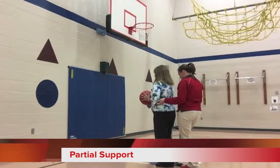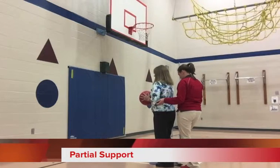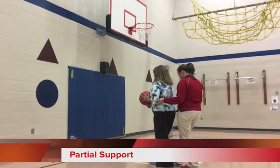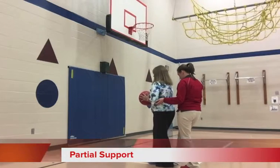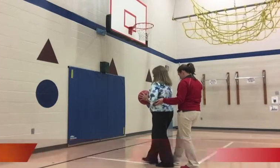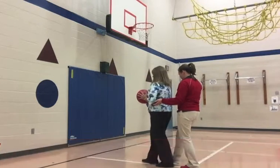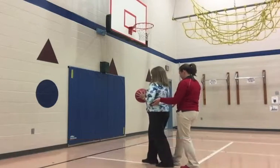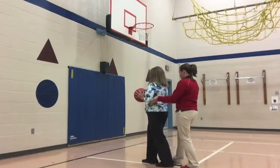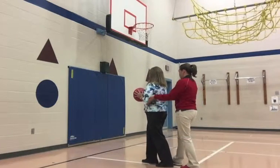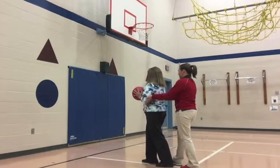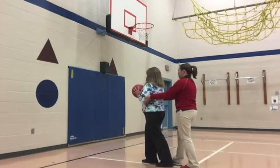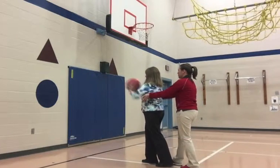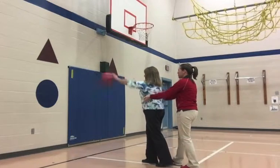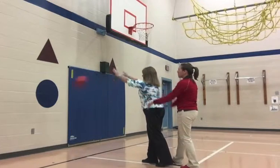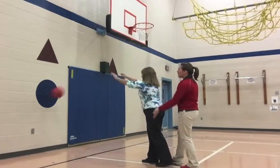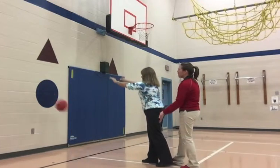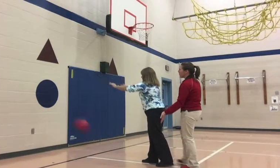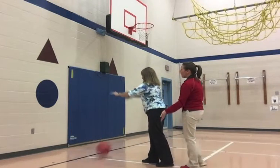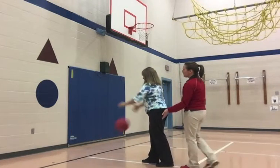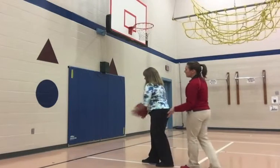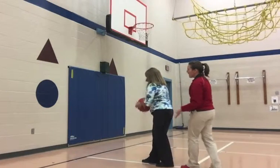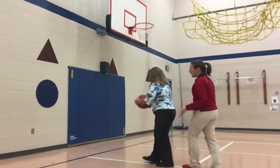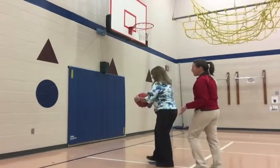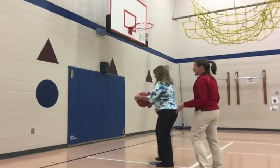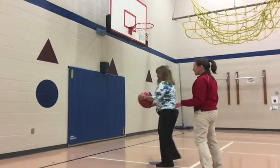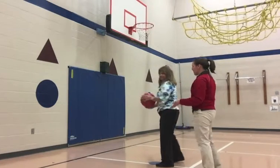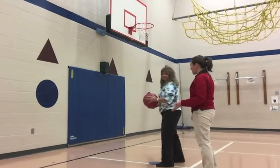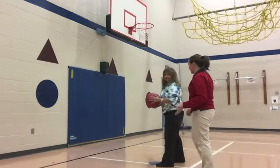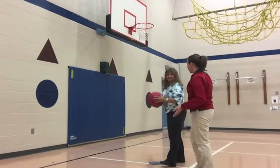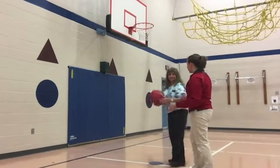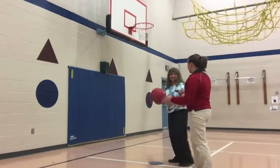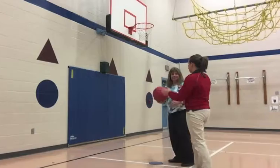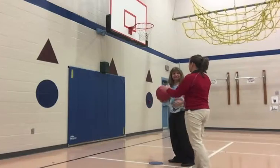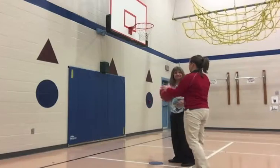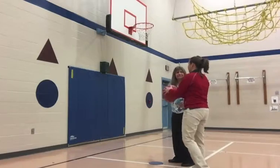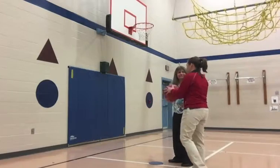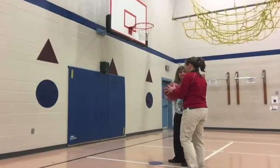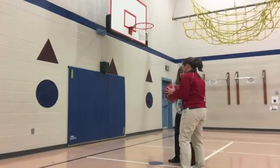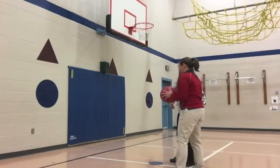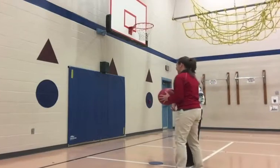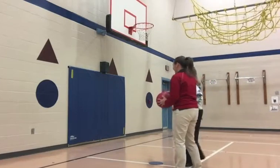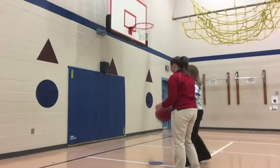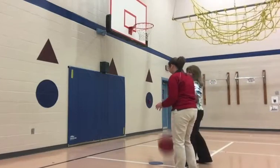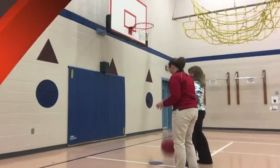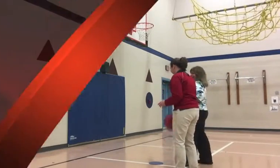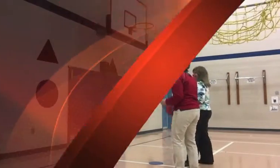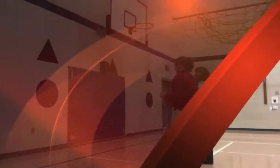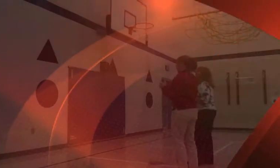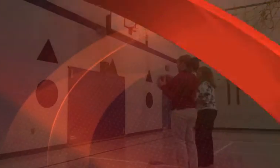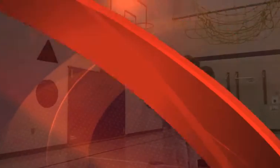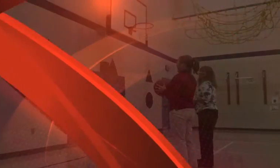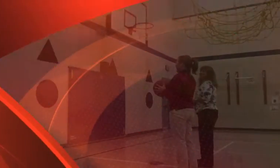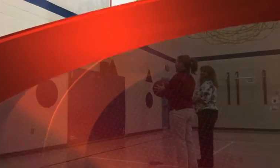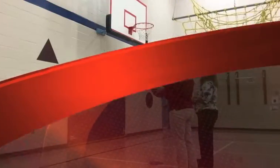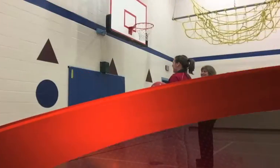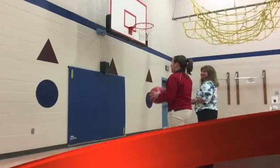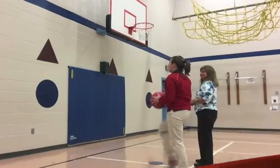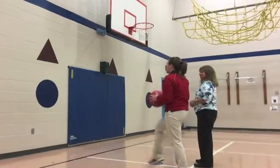step, good, and push the ball to the wall. Oh, nice job. I like your step and your push. All right, we're